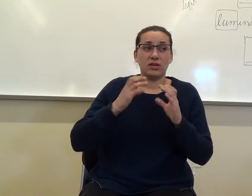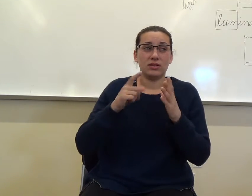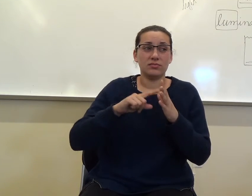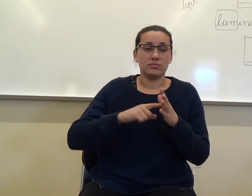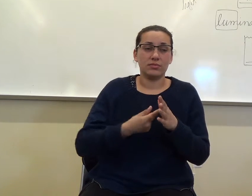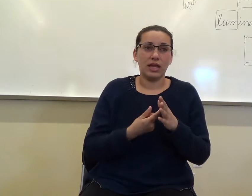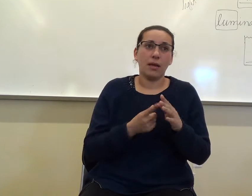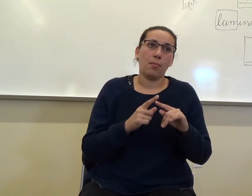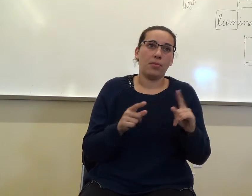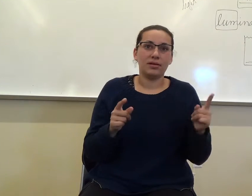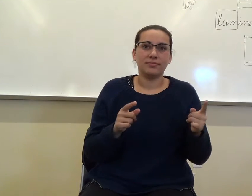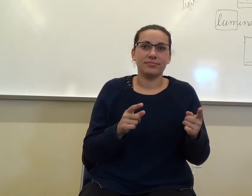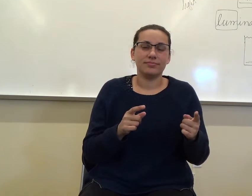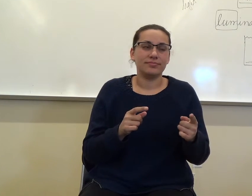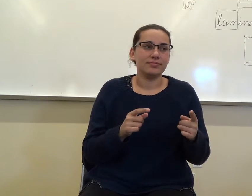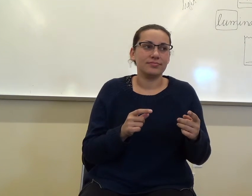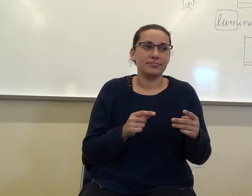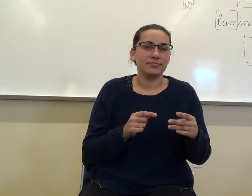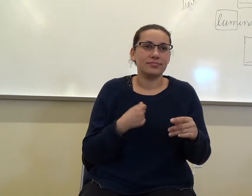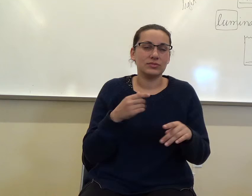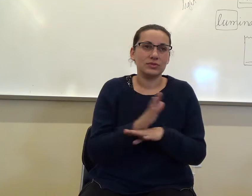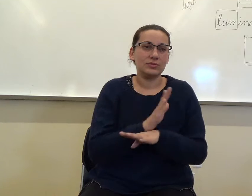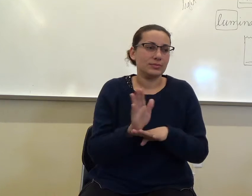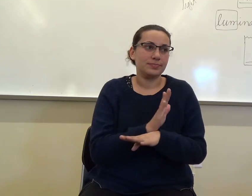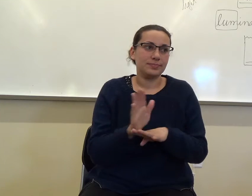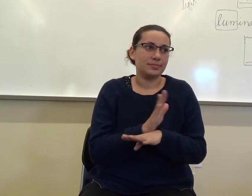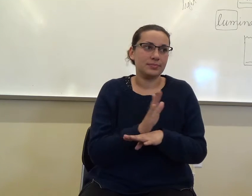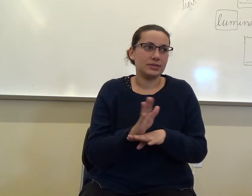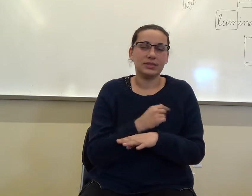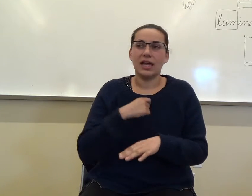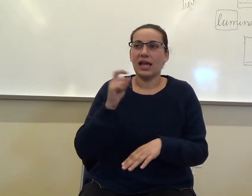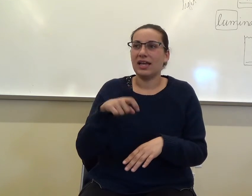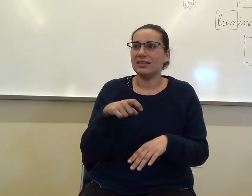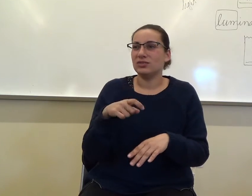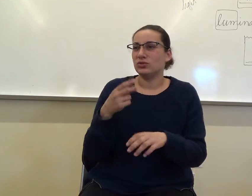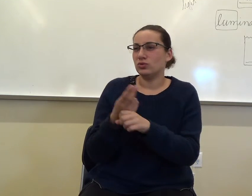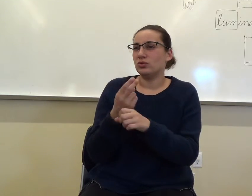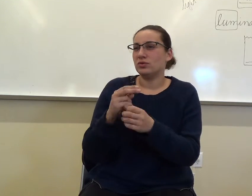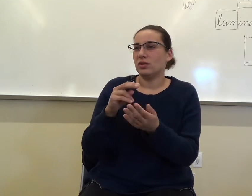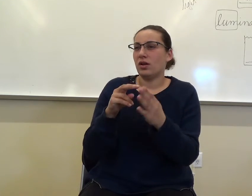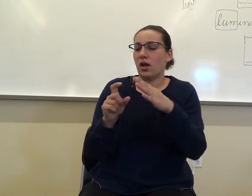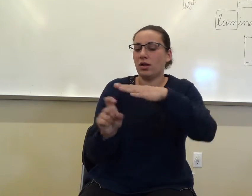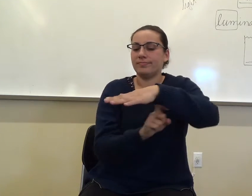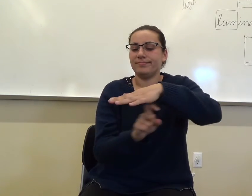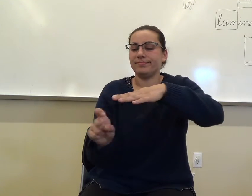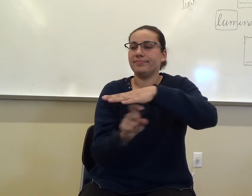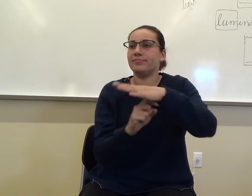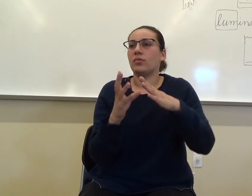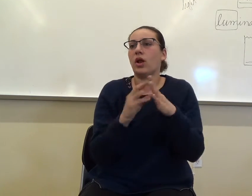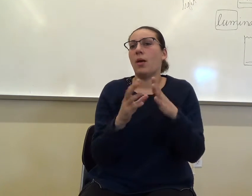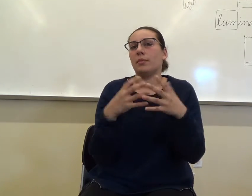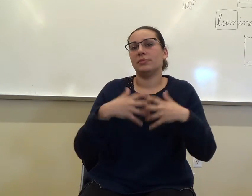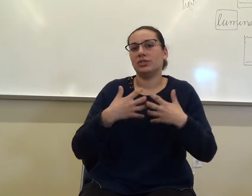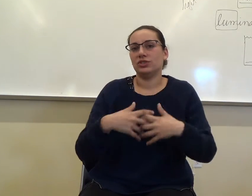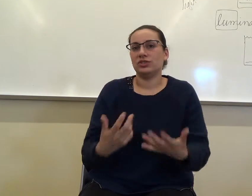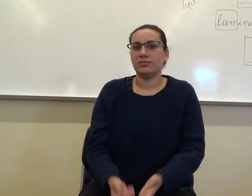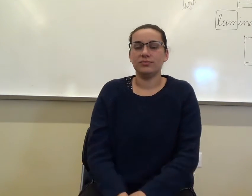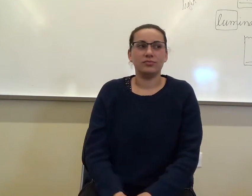it kind of threw me off to have to deal with the coffee machine. So I didn't get your...